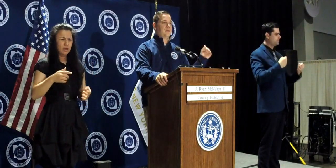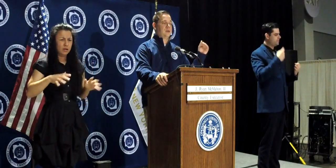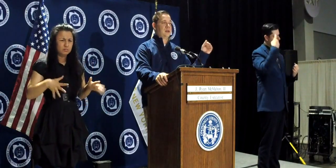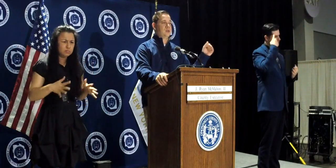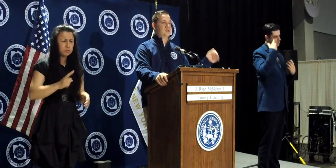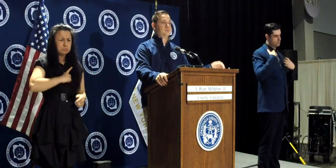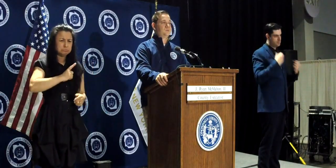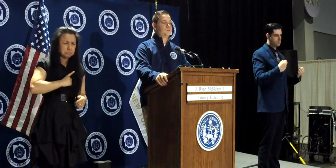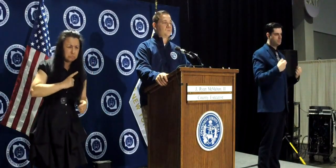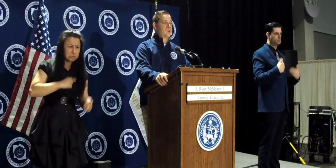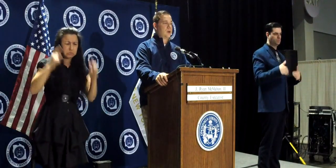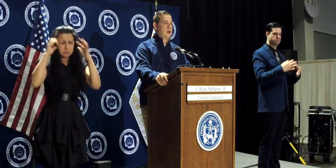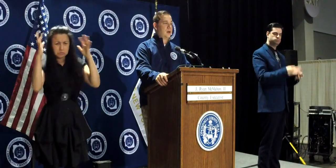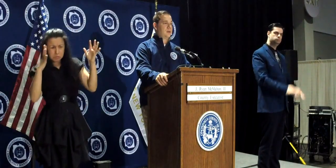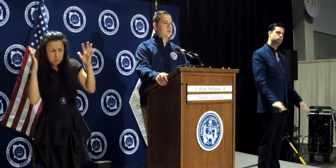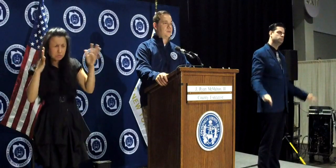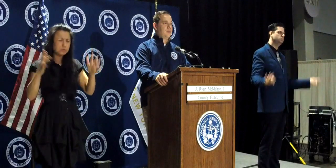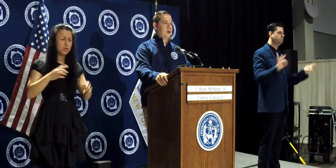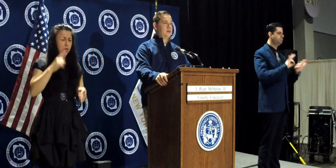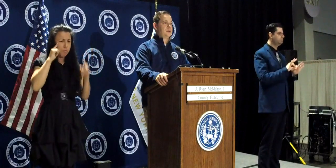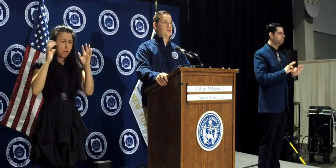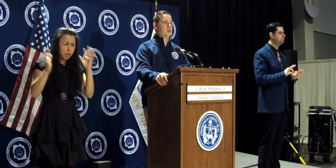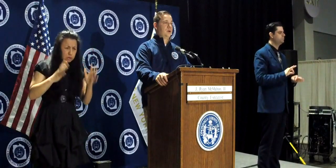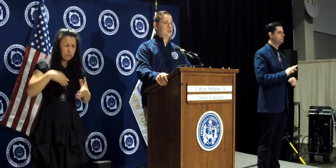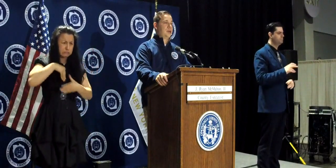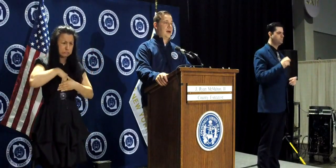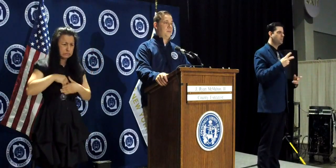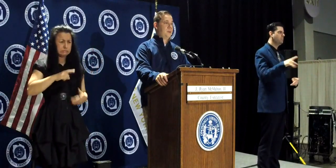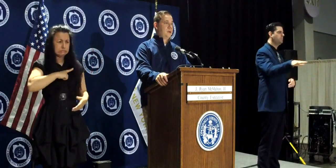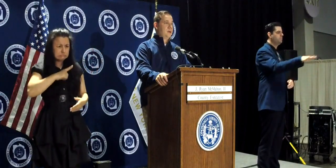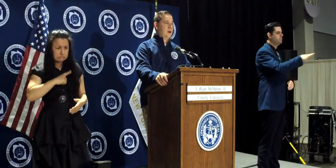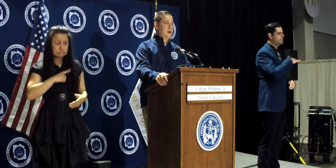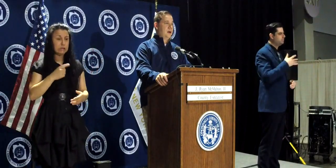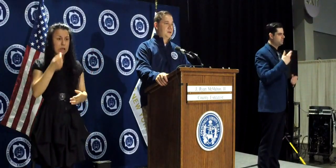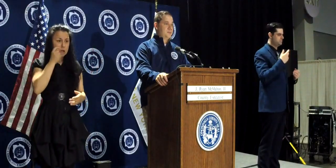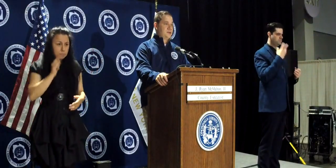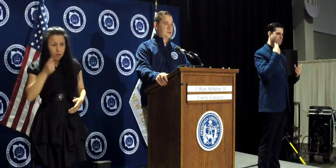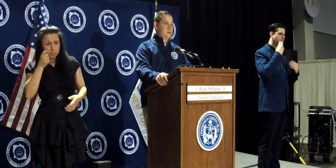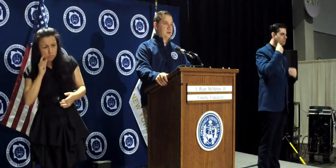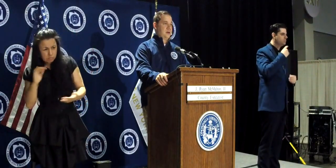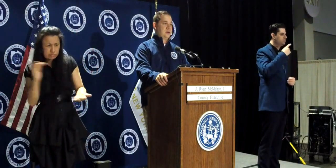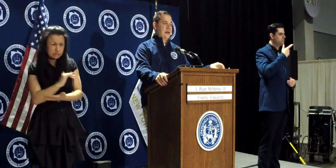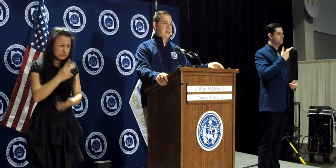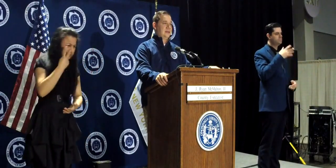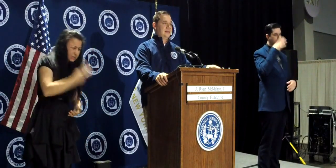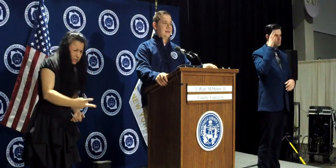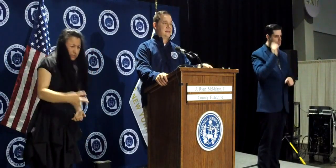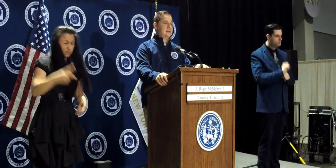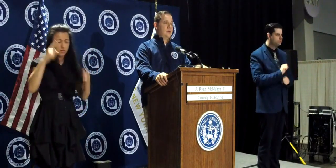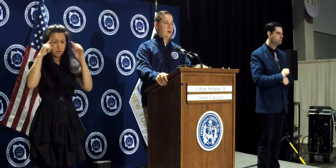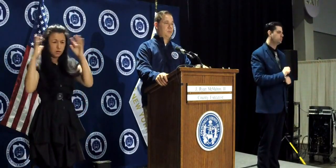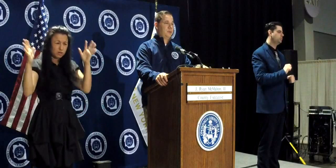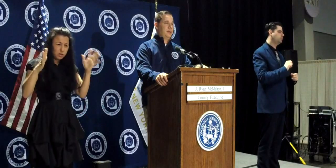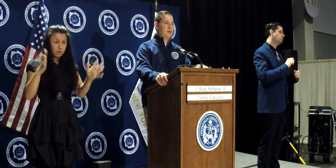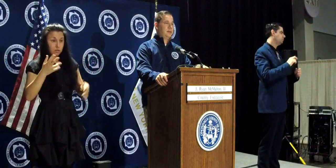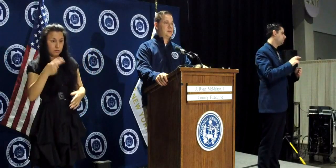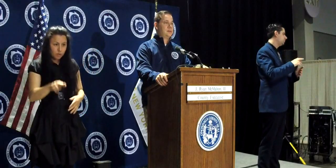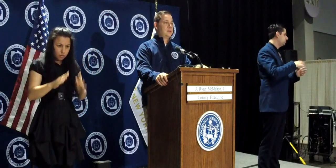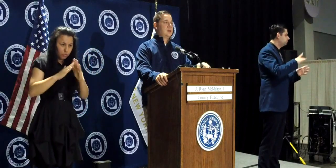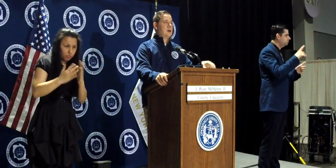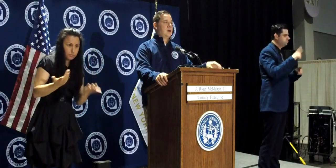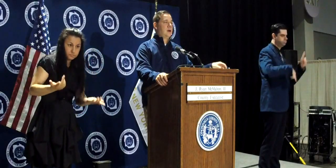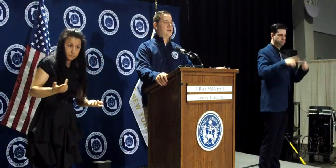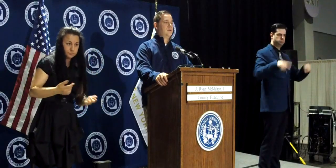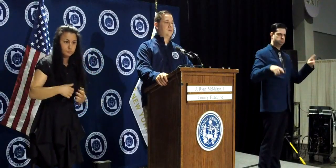people at every age. Parents, you're doing a great job, especially not letting kids go on play